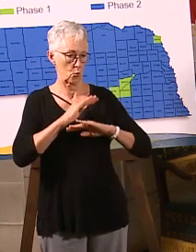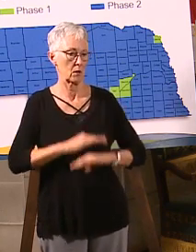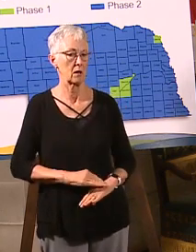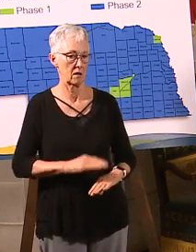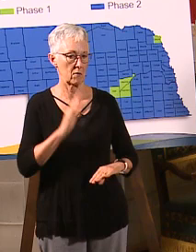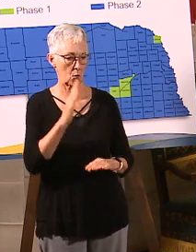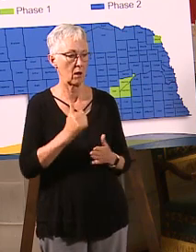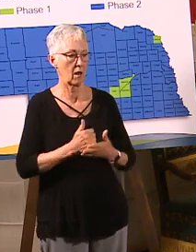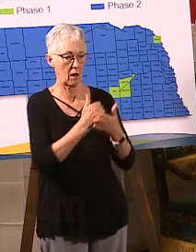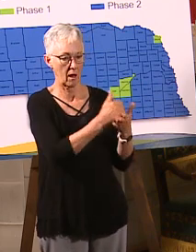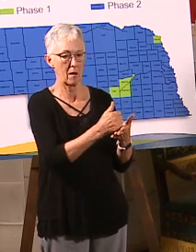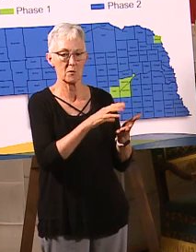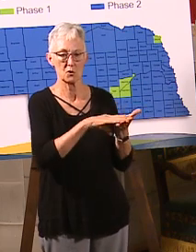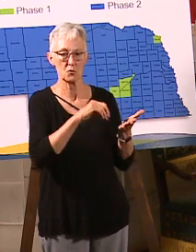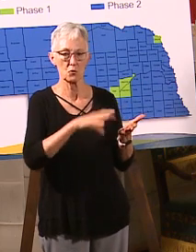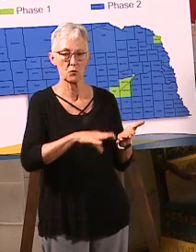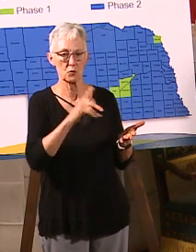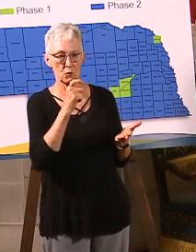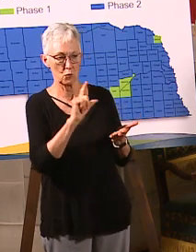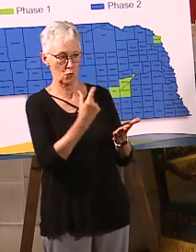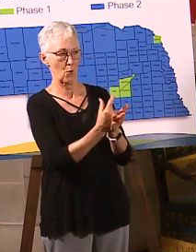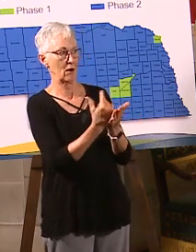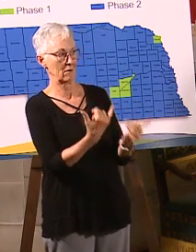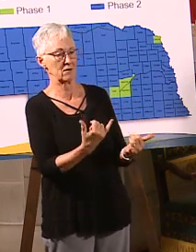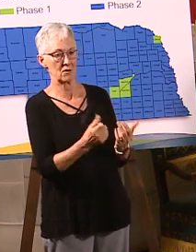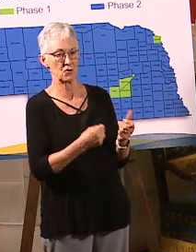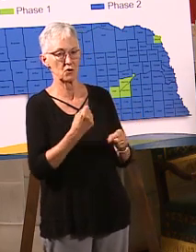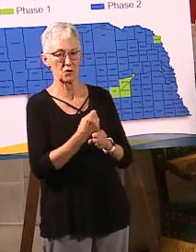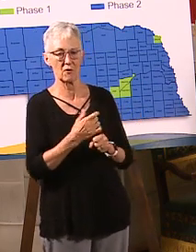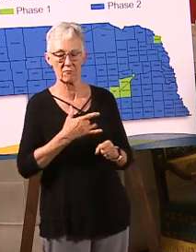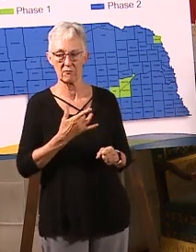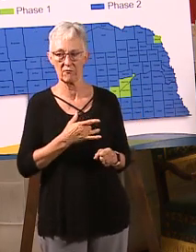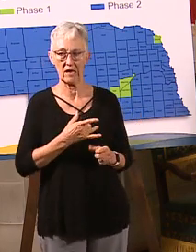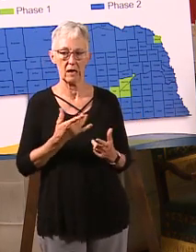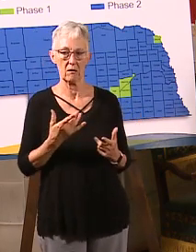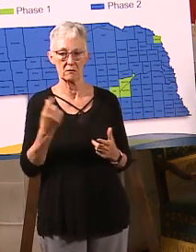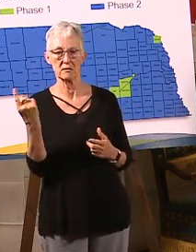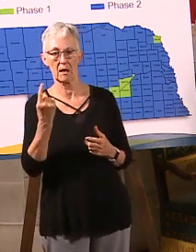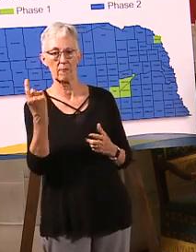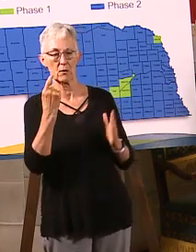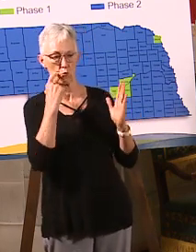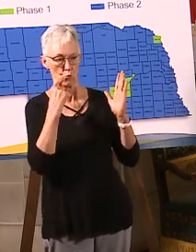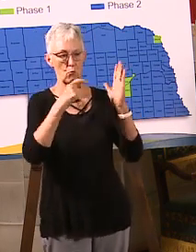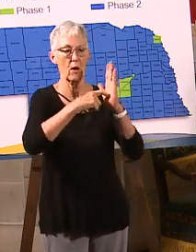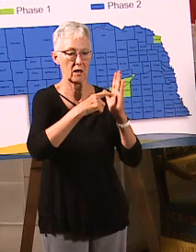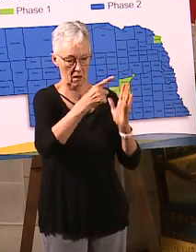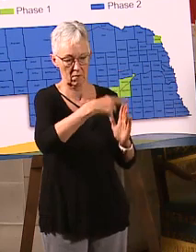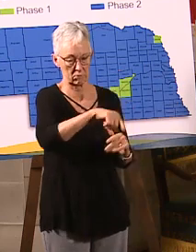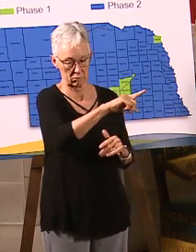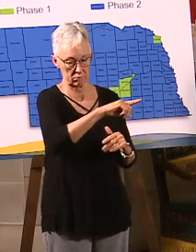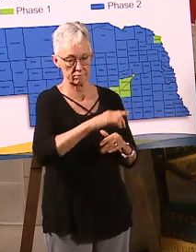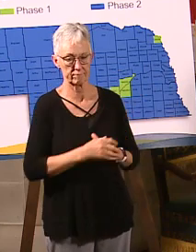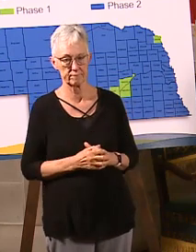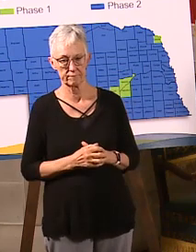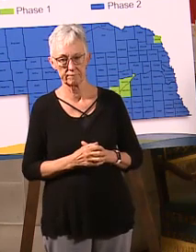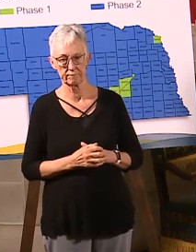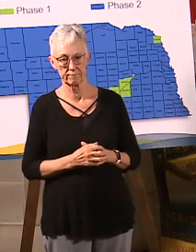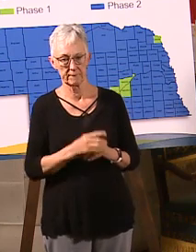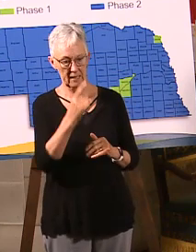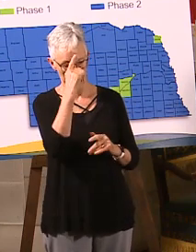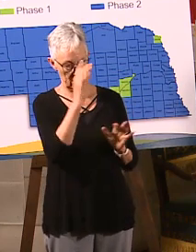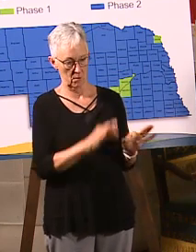for the class of 2020 that we've celebrated. I will say that just overall, the efforts are going to be important